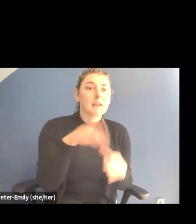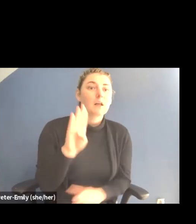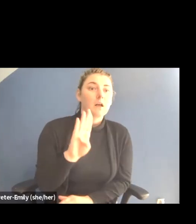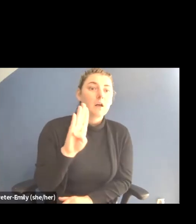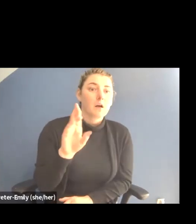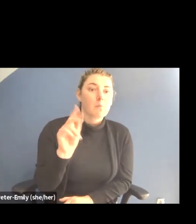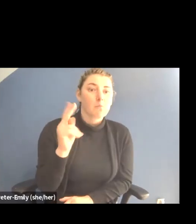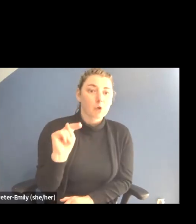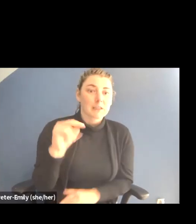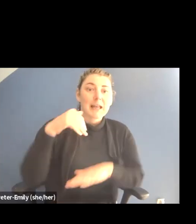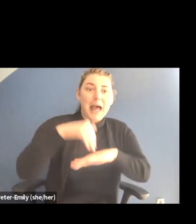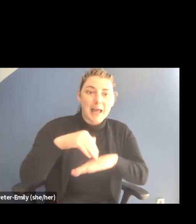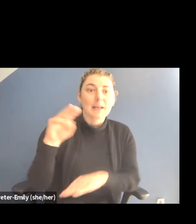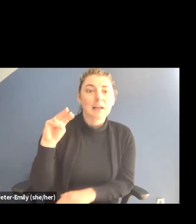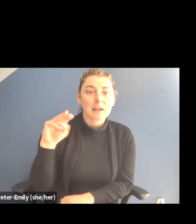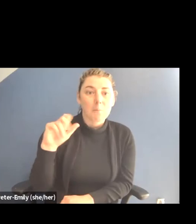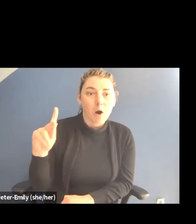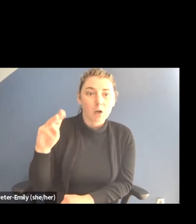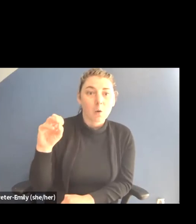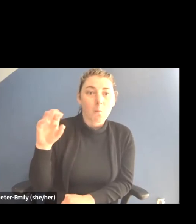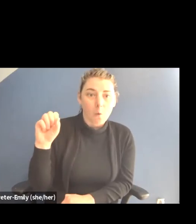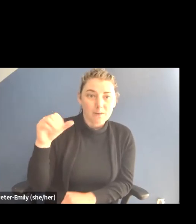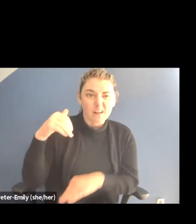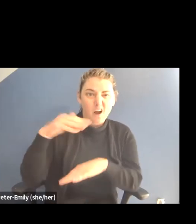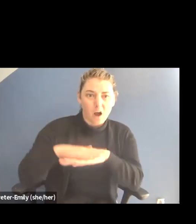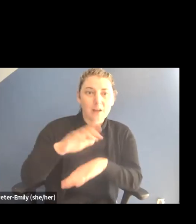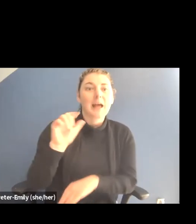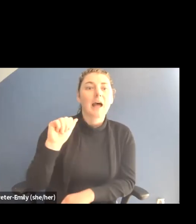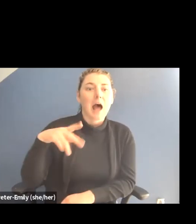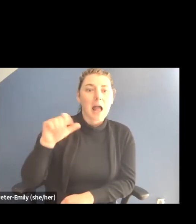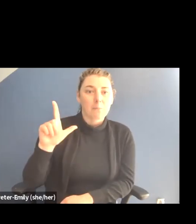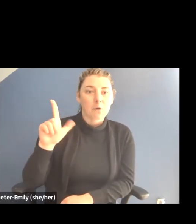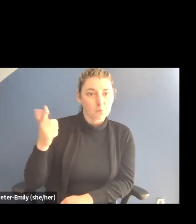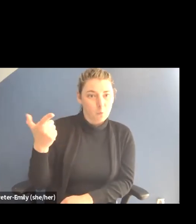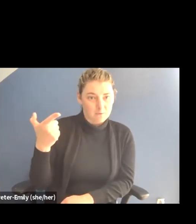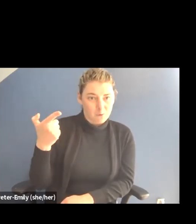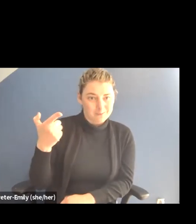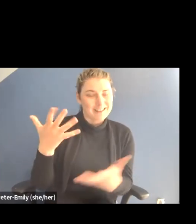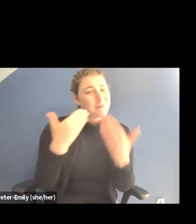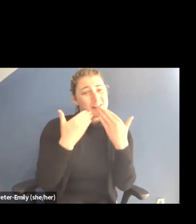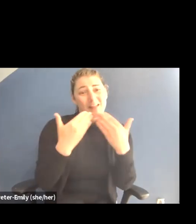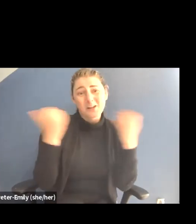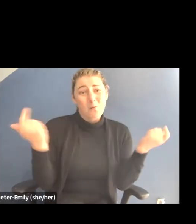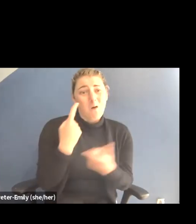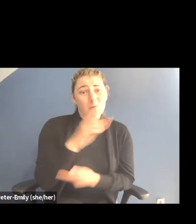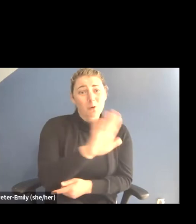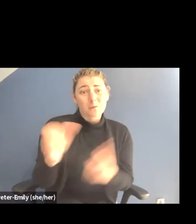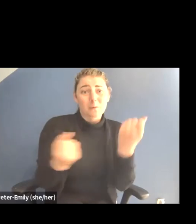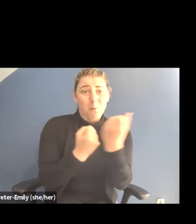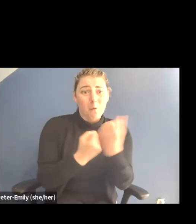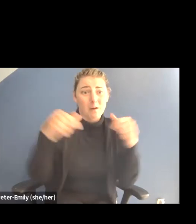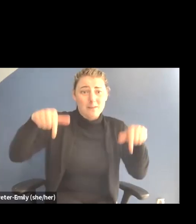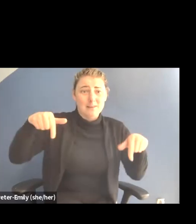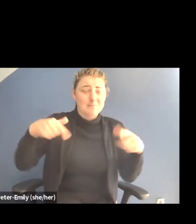Mark Morris on April 21st. Again, I want to thank all of you for your support of the